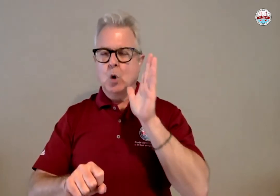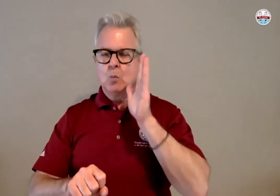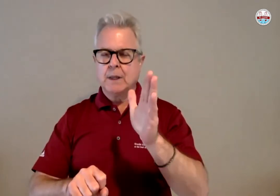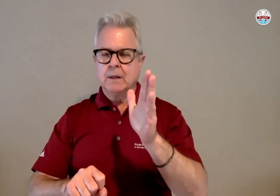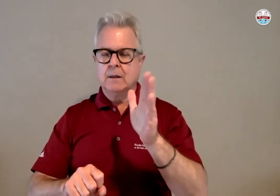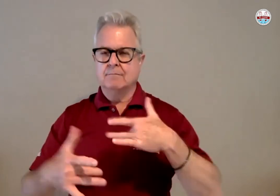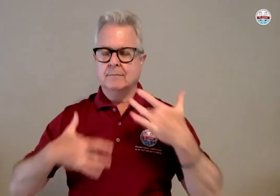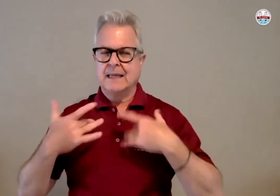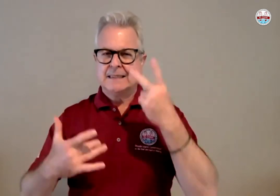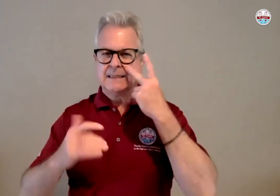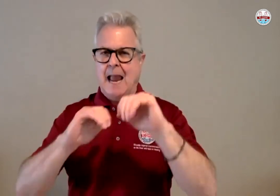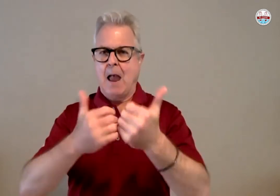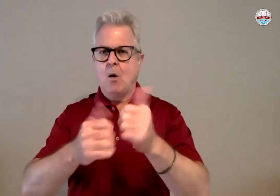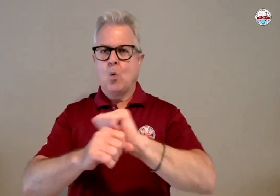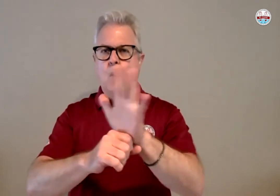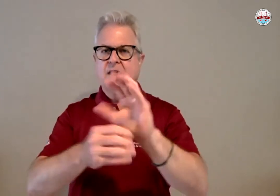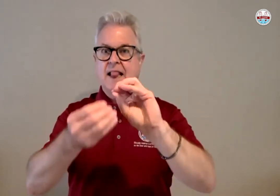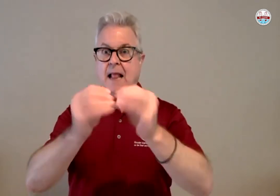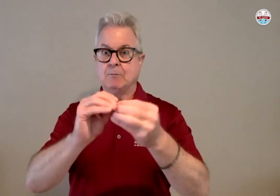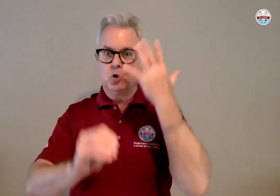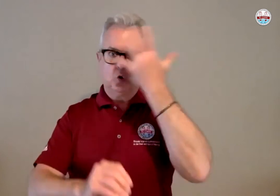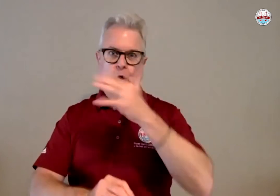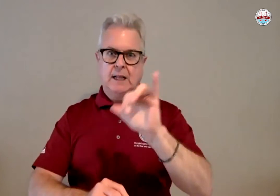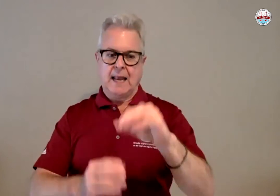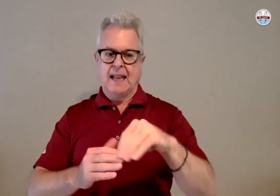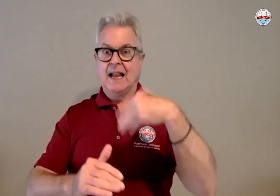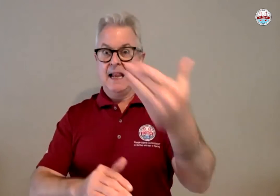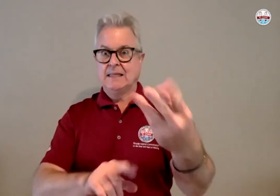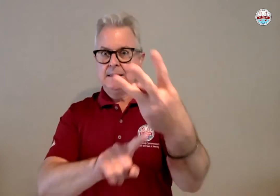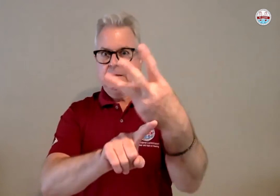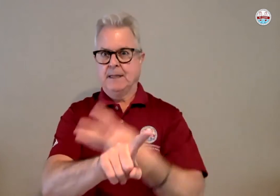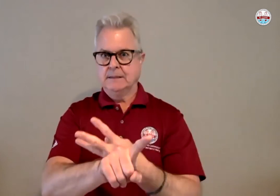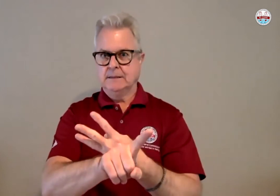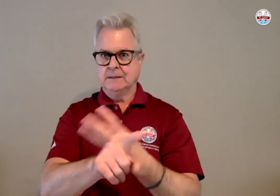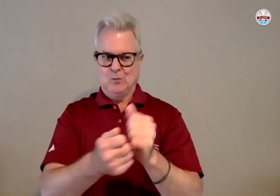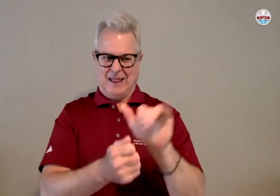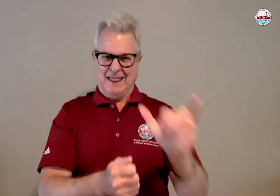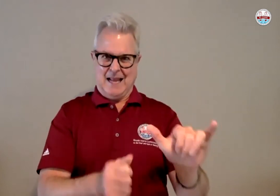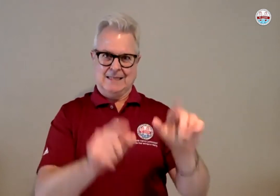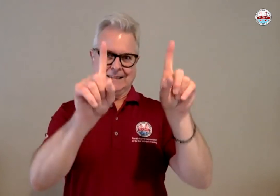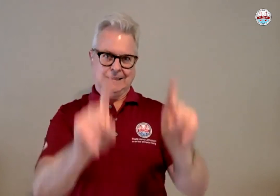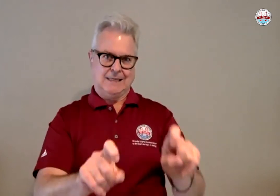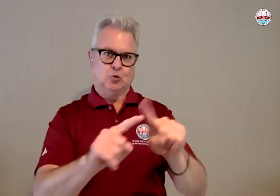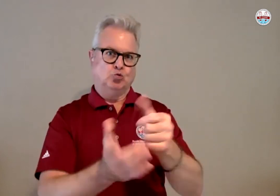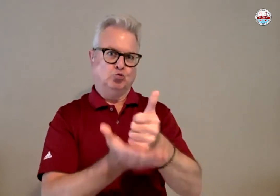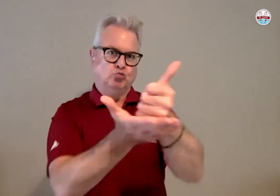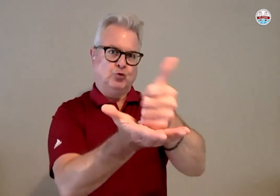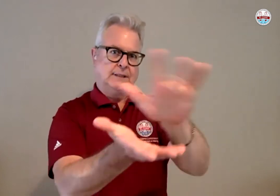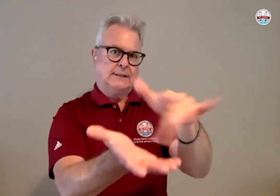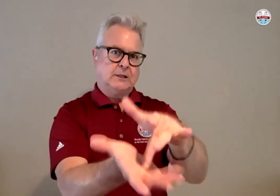as possible. And so we're going to see that the numbers are going to start looking like in the next 6 months with this concept of